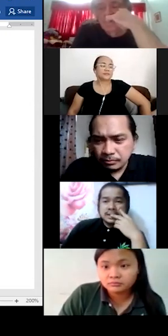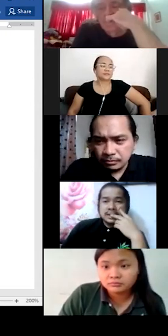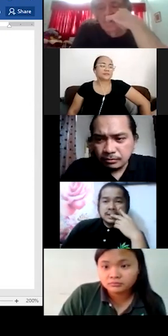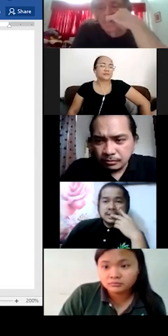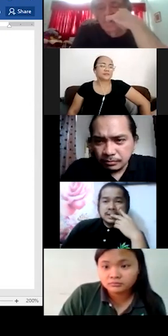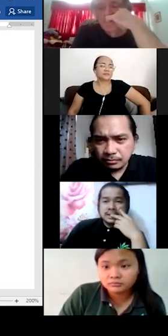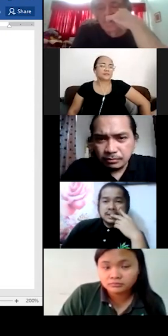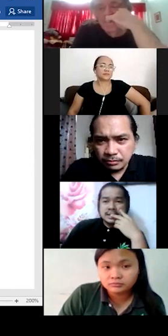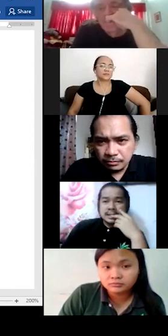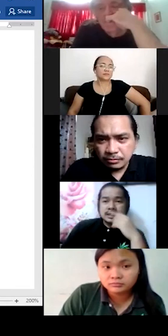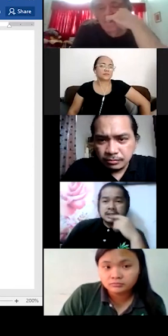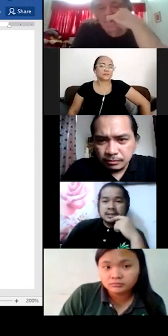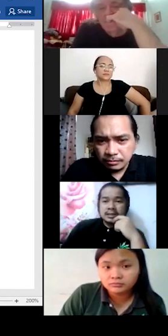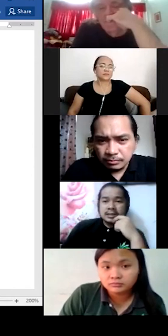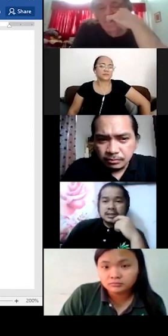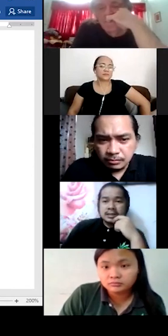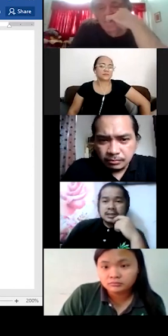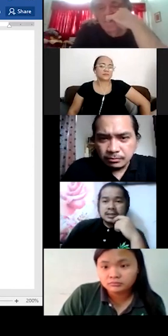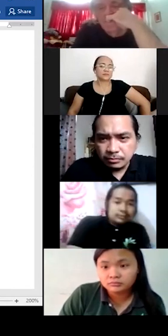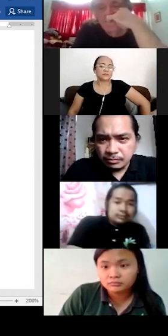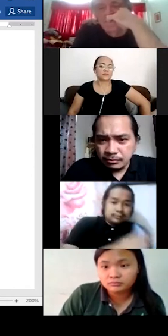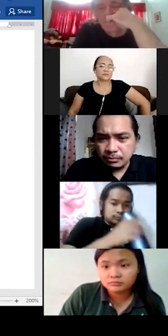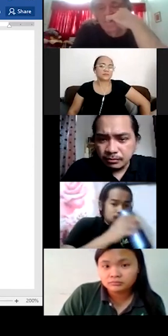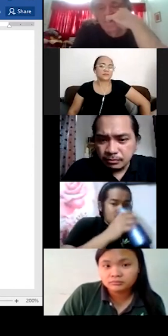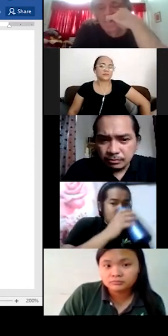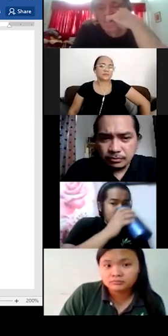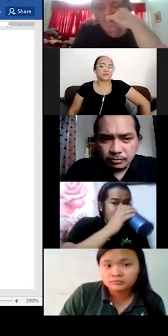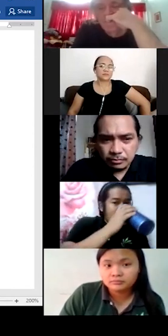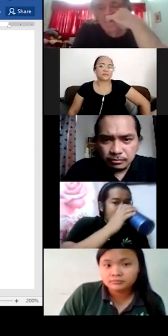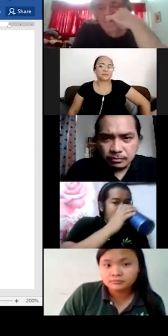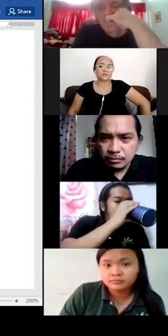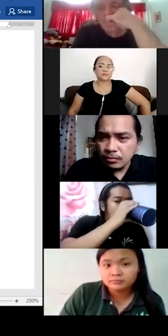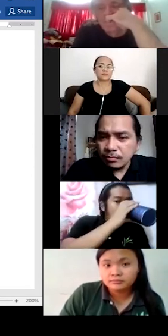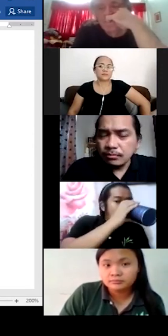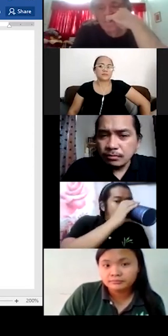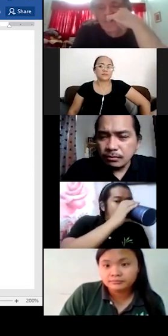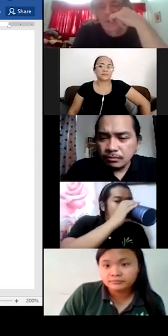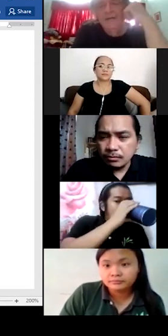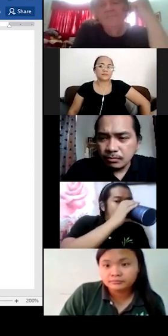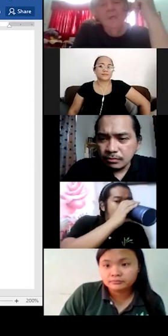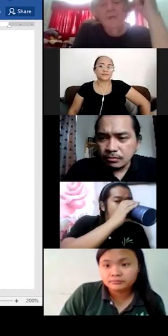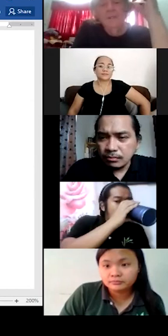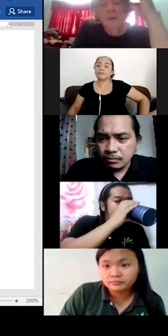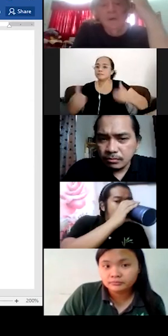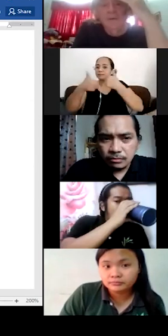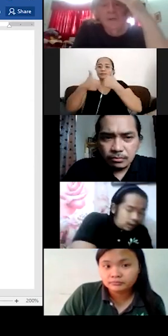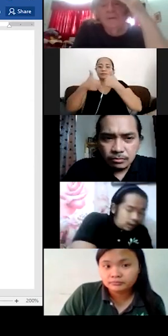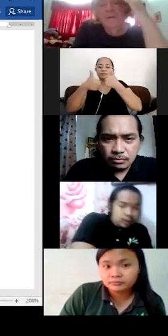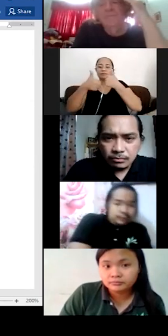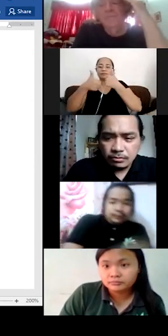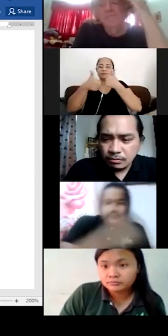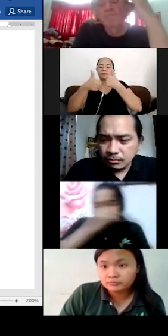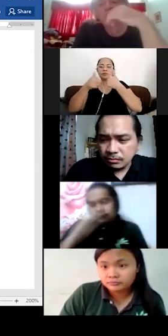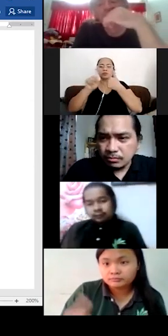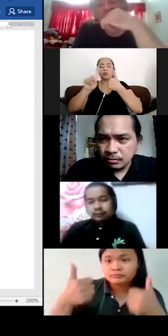not strong. So she's left. Is that okay, Dr. Woody? Okay, so what do you want to